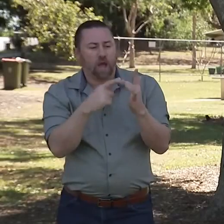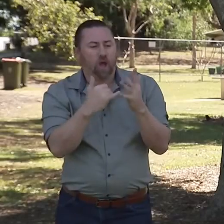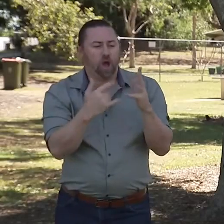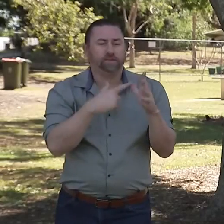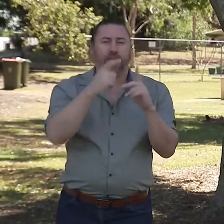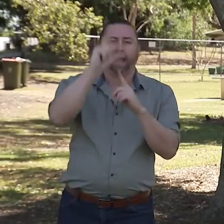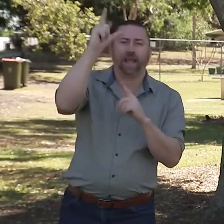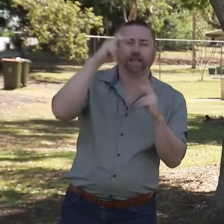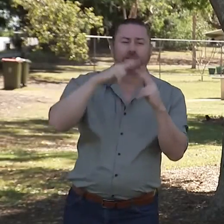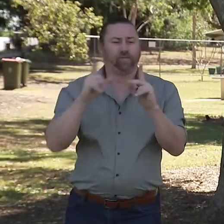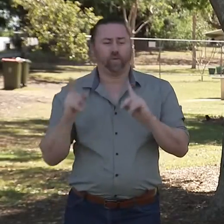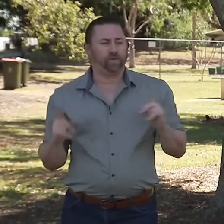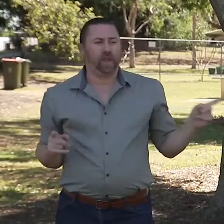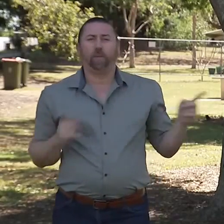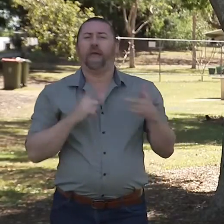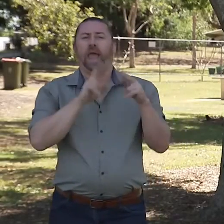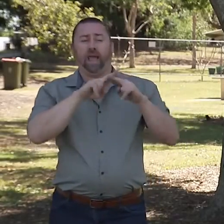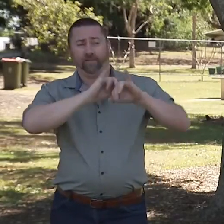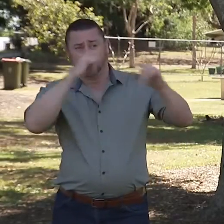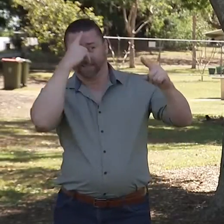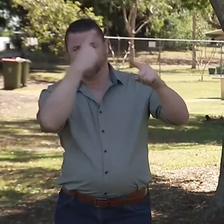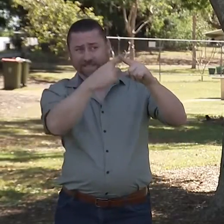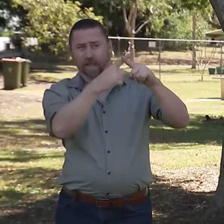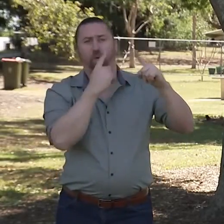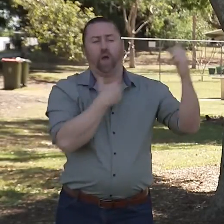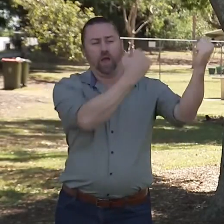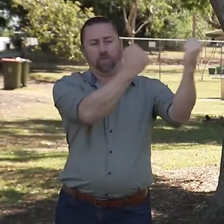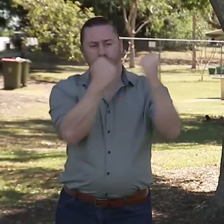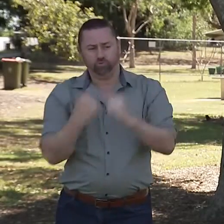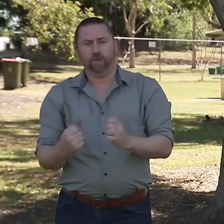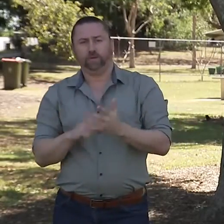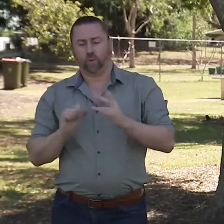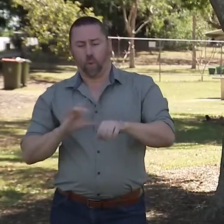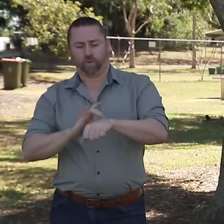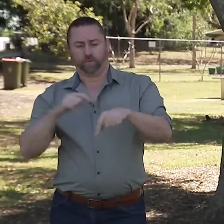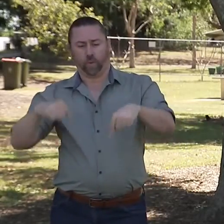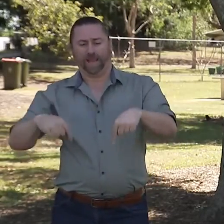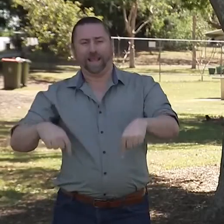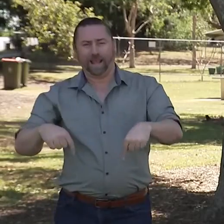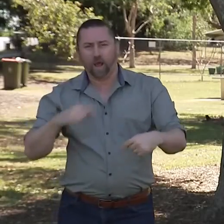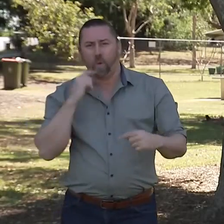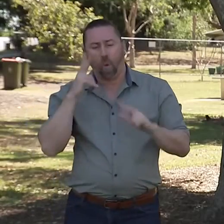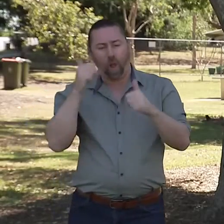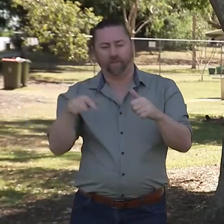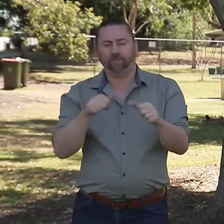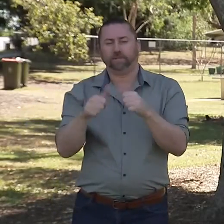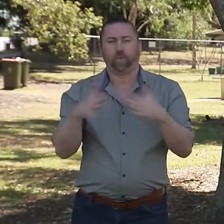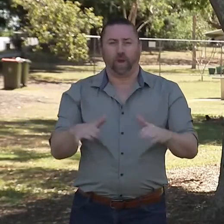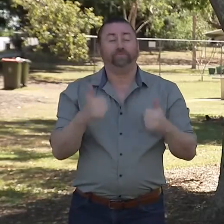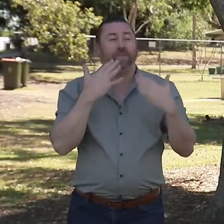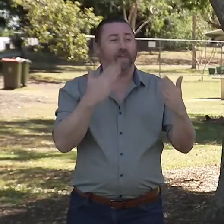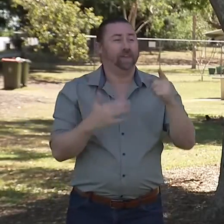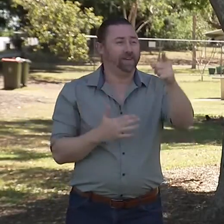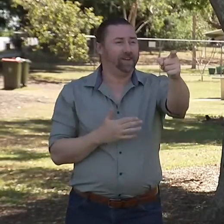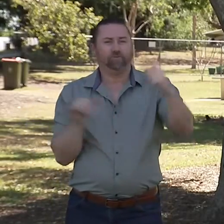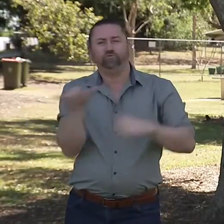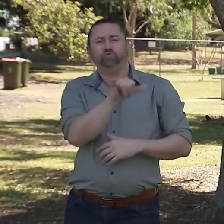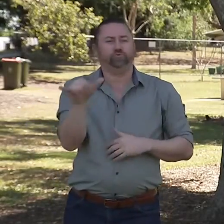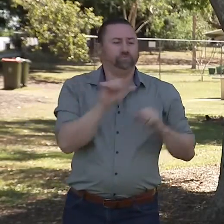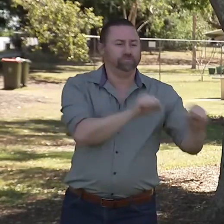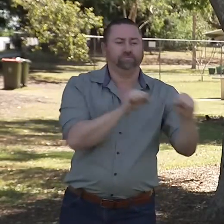If people end up being very sick, they'll come down to the bigger hospitals. They'll be transported. We do that. We do that now. Game on tonight, who are